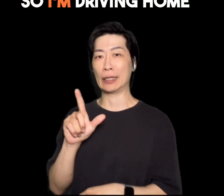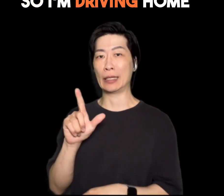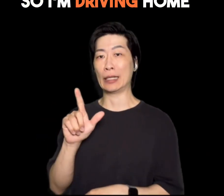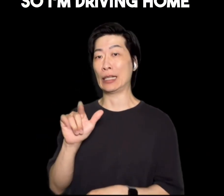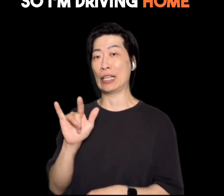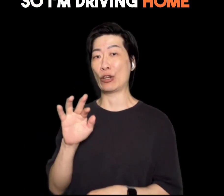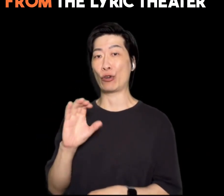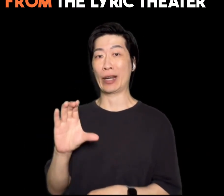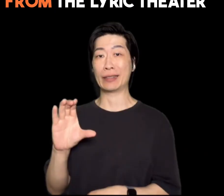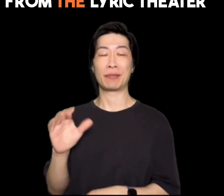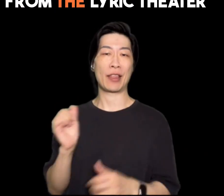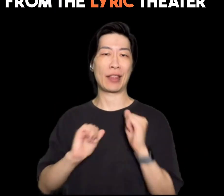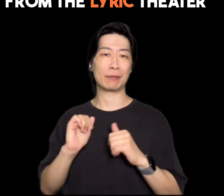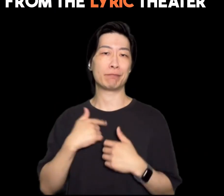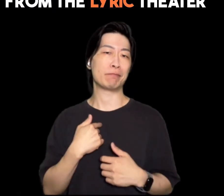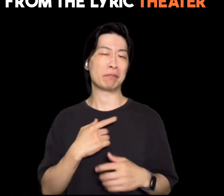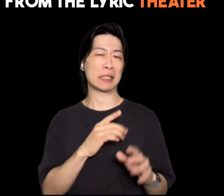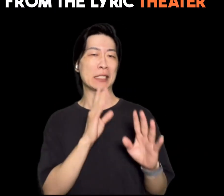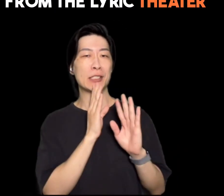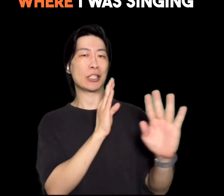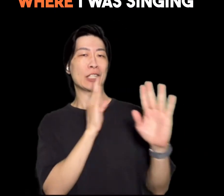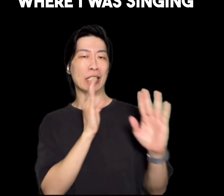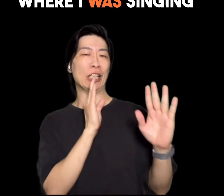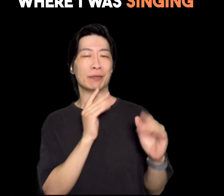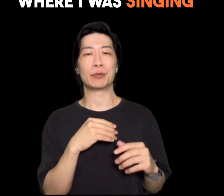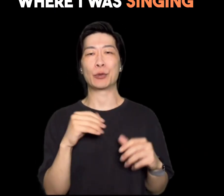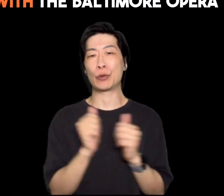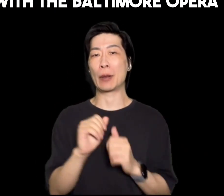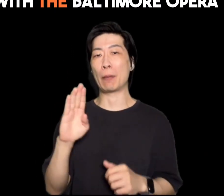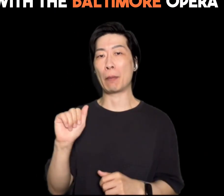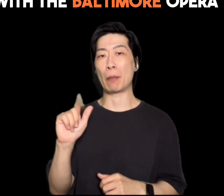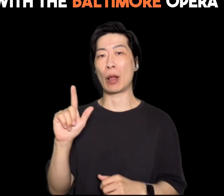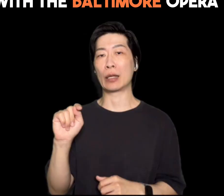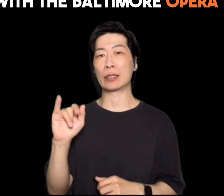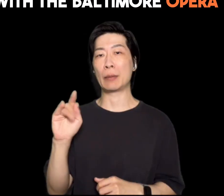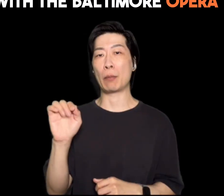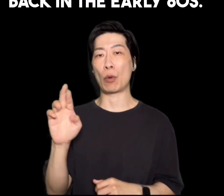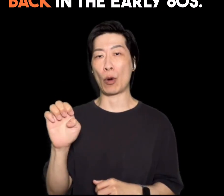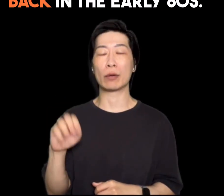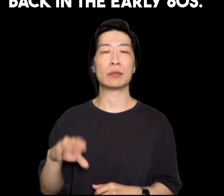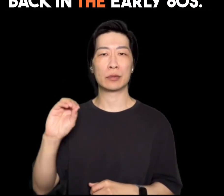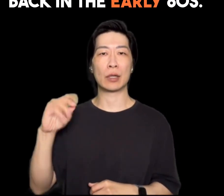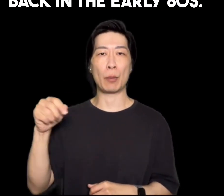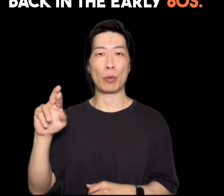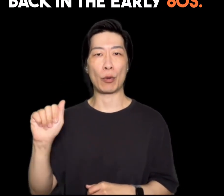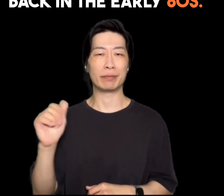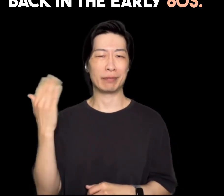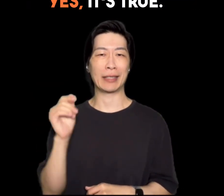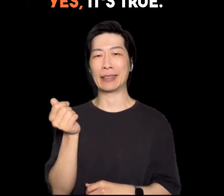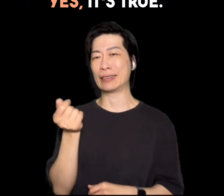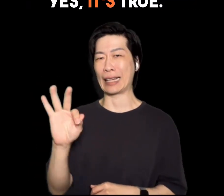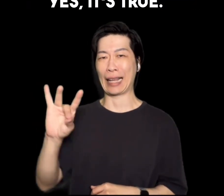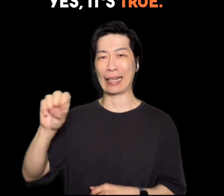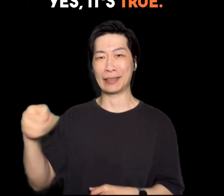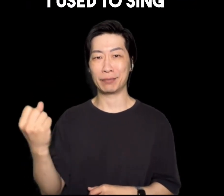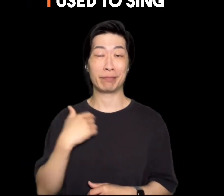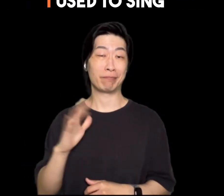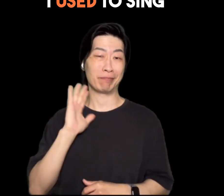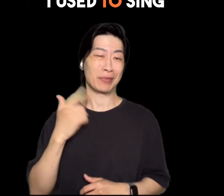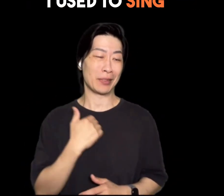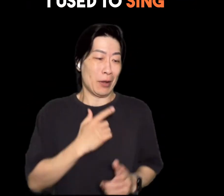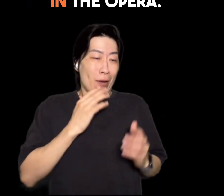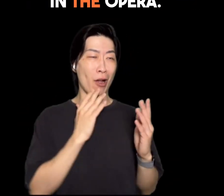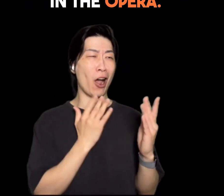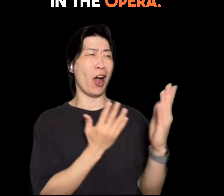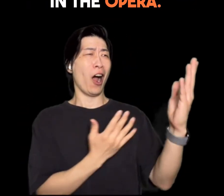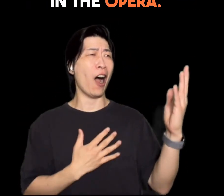So I'm driving home from the Lyric Theater, where I was singing with the Baltimore Opera back in the early 80s. Yes, it's true. I